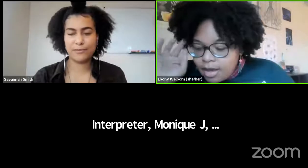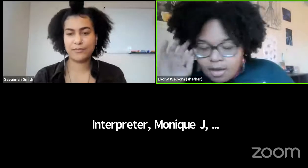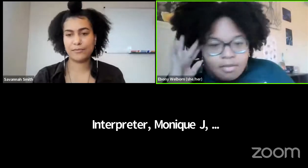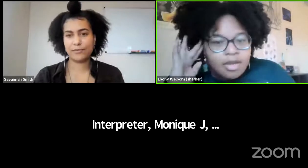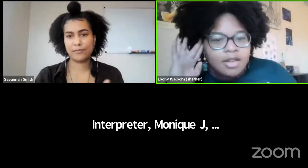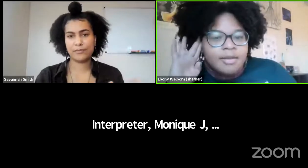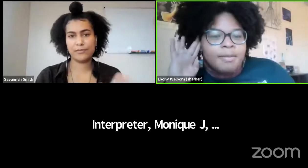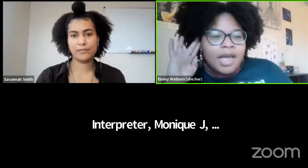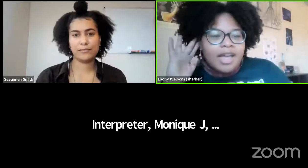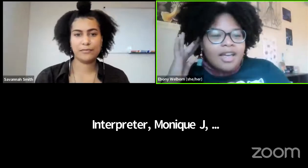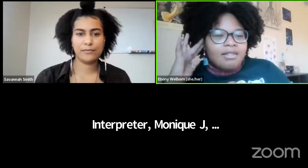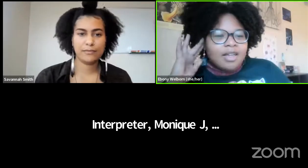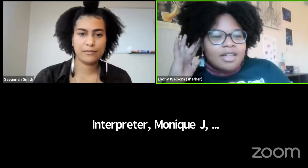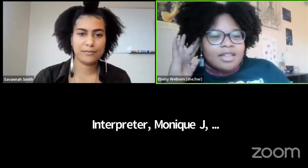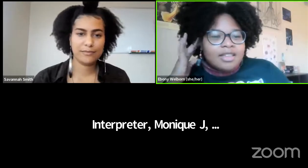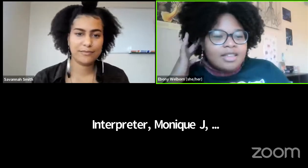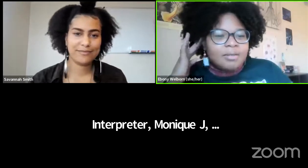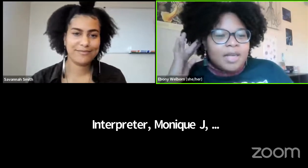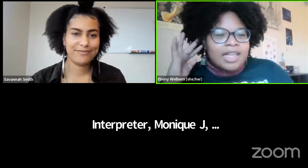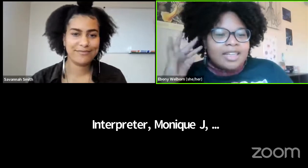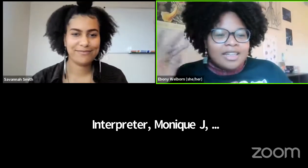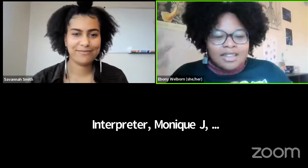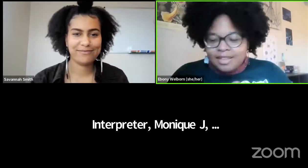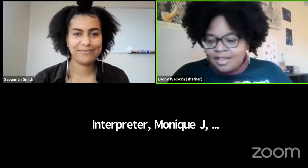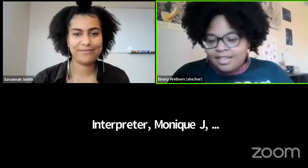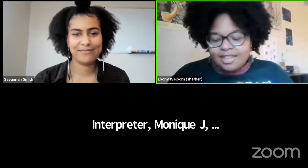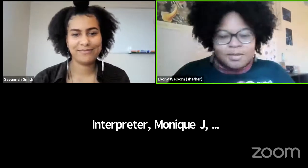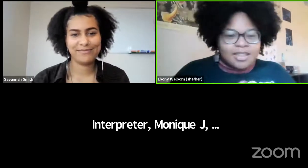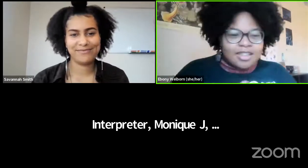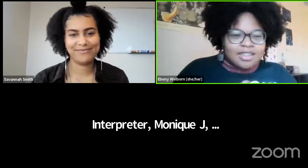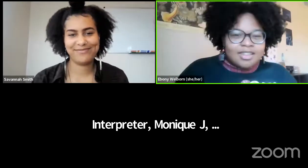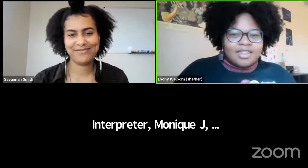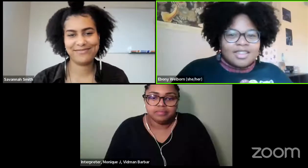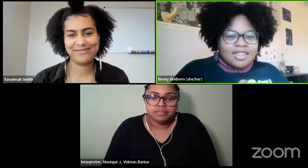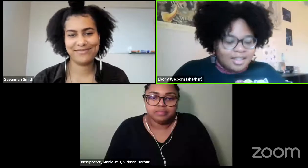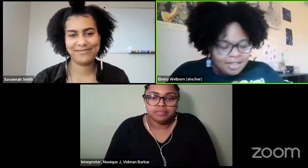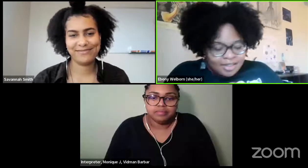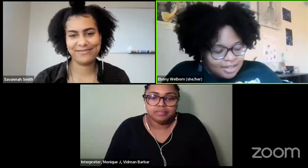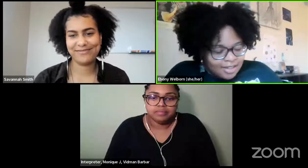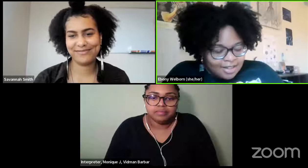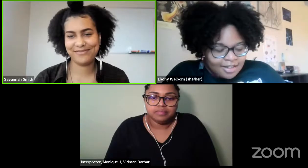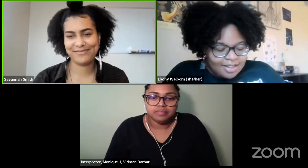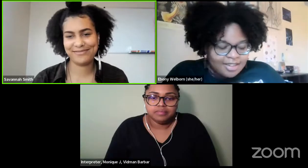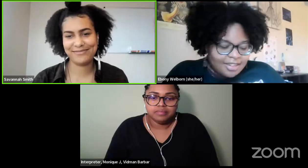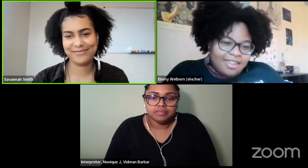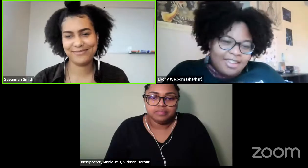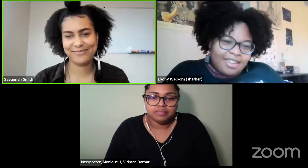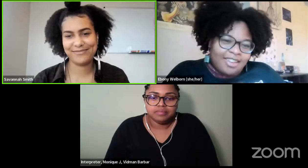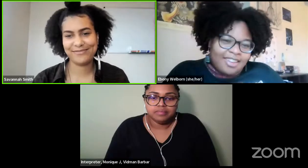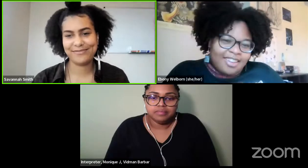Welcome back, welcome back, welcome back. That's my song.